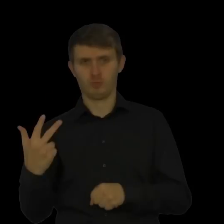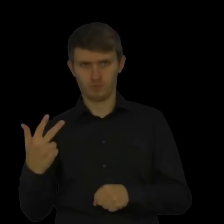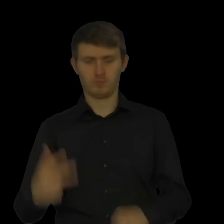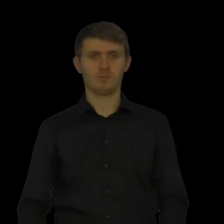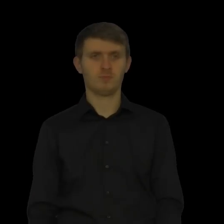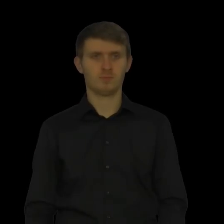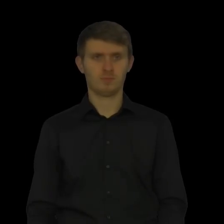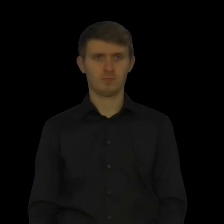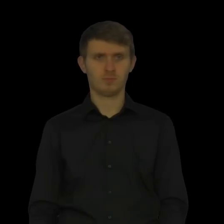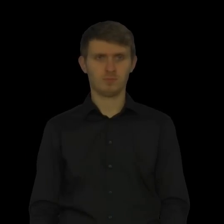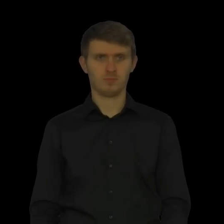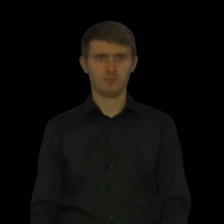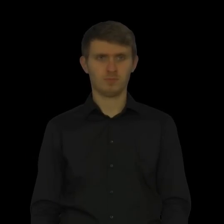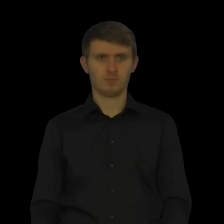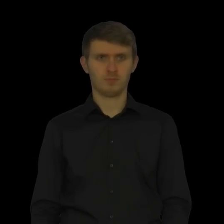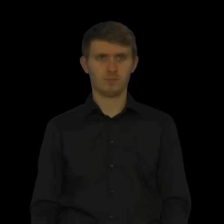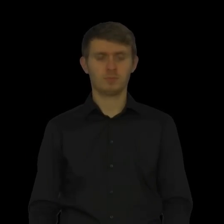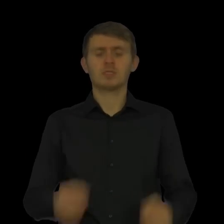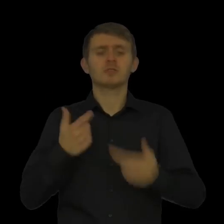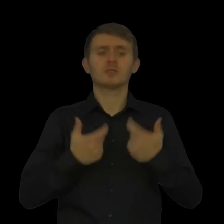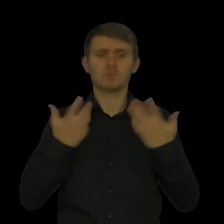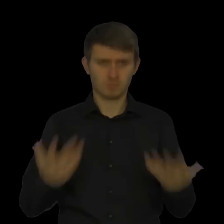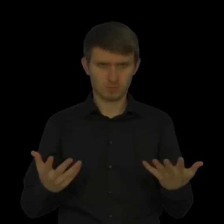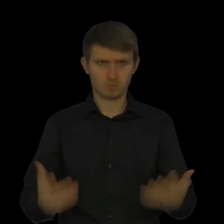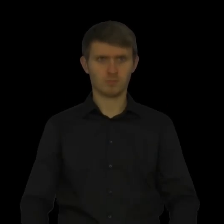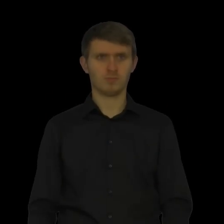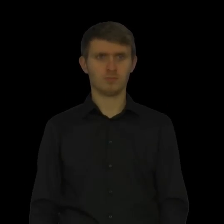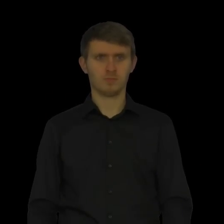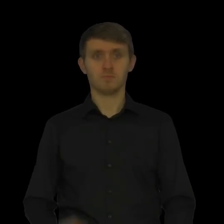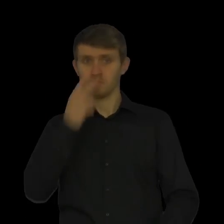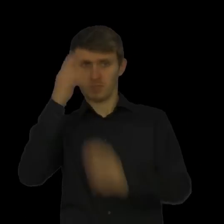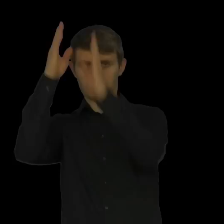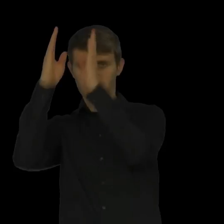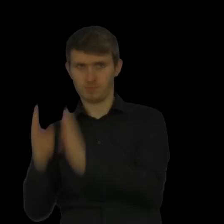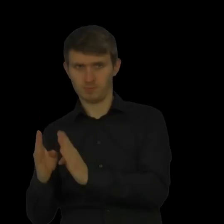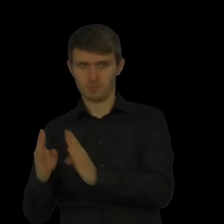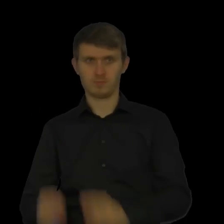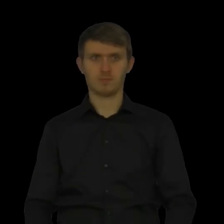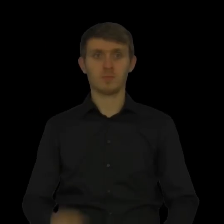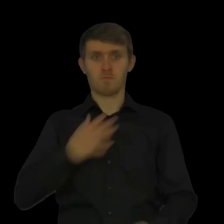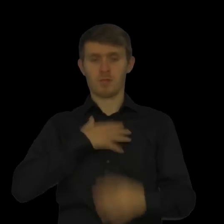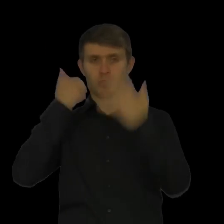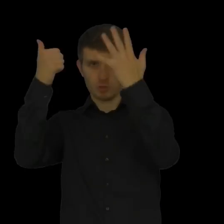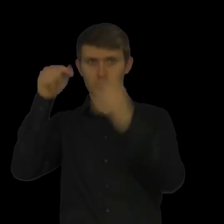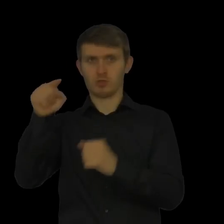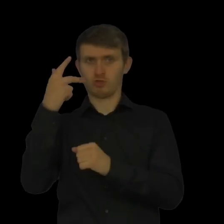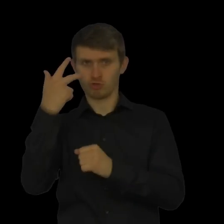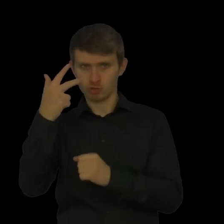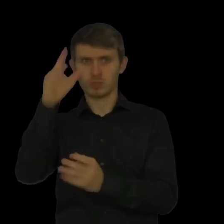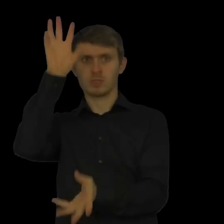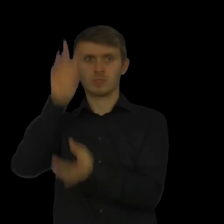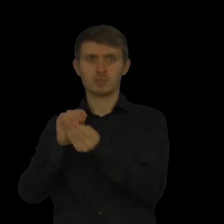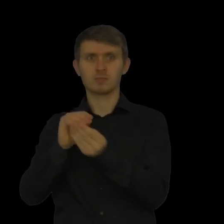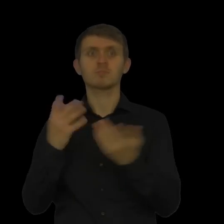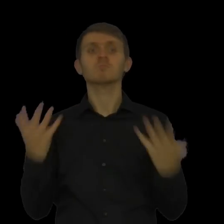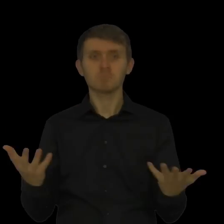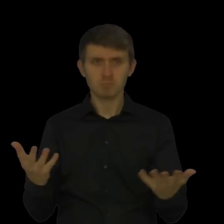plus 43. And what we do here is we just first look at the ones place. We literally have six 1's plus 3